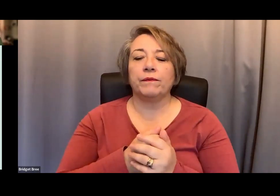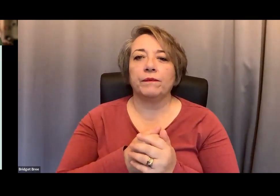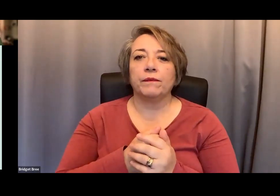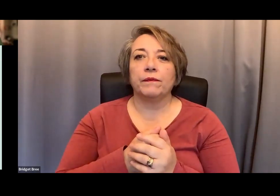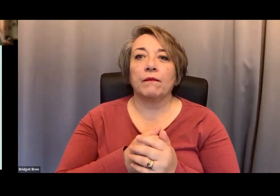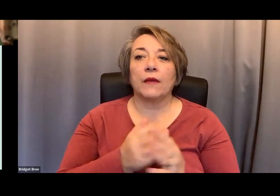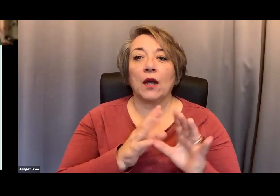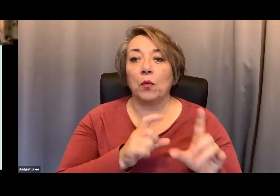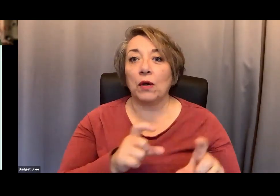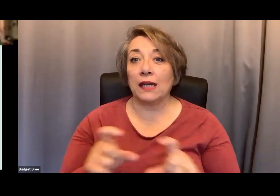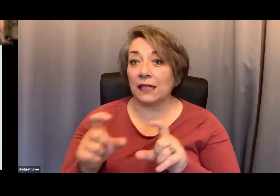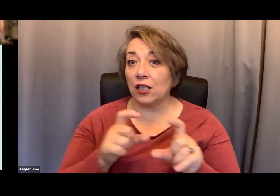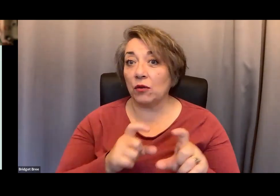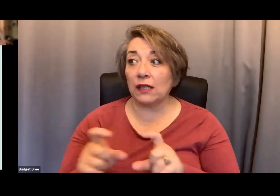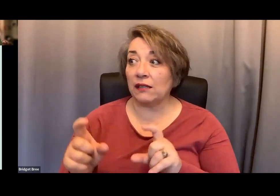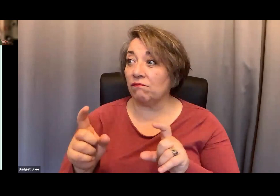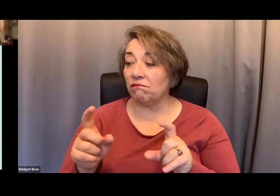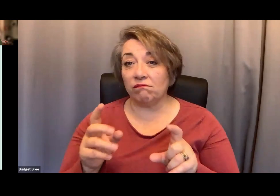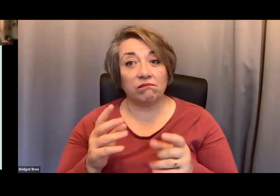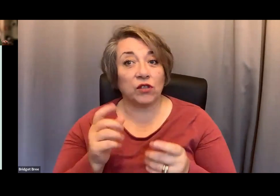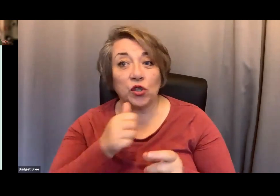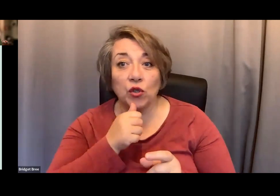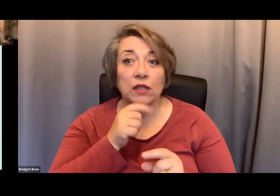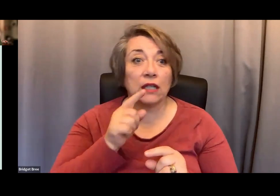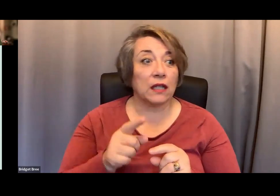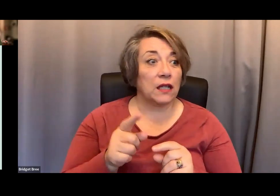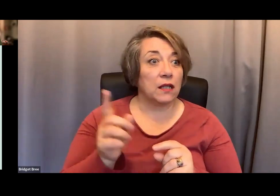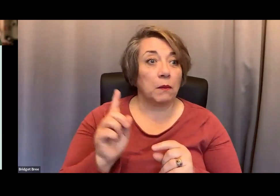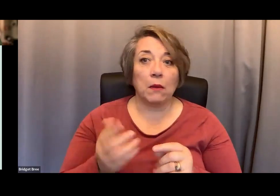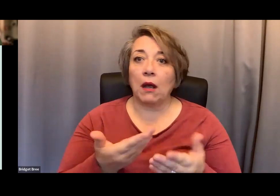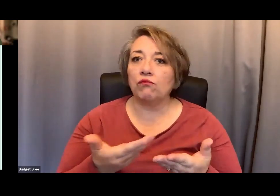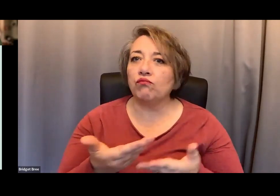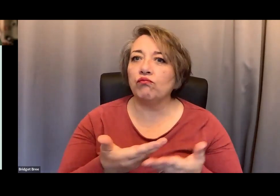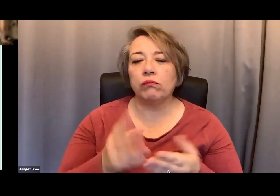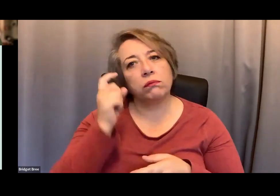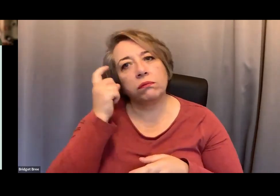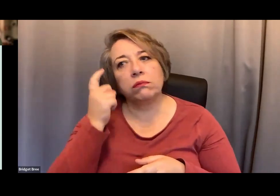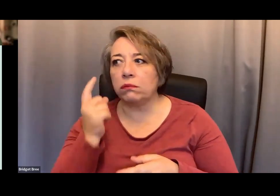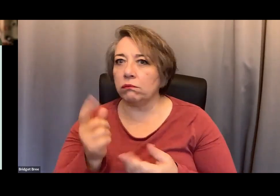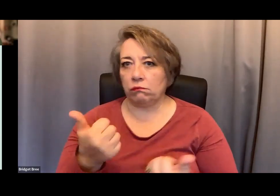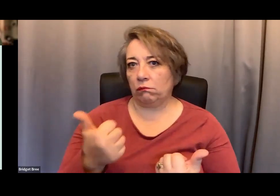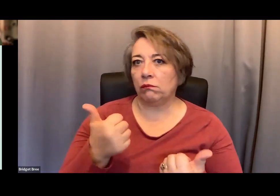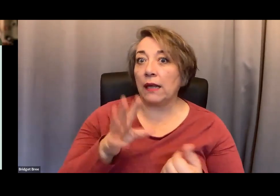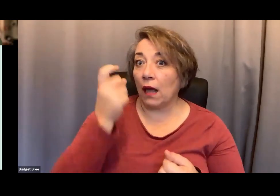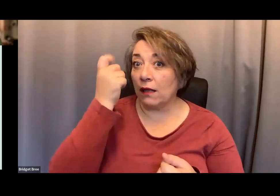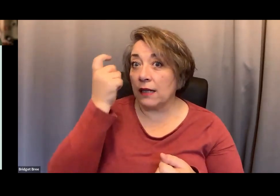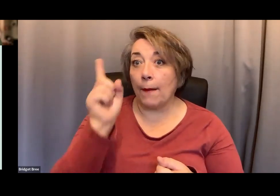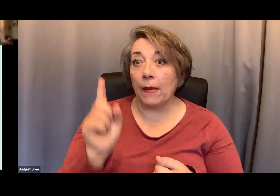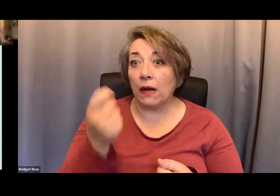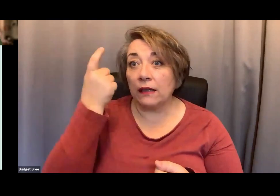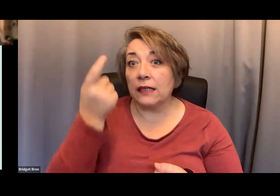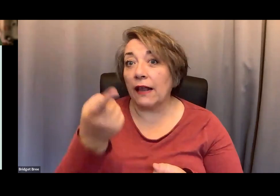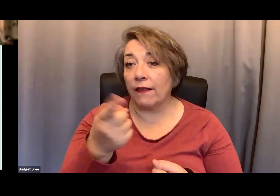continually very well received in the neighbourhood, supporting exploratory conversations, provoking thought, and raising consciousness around the challenges